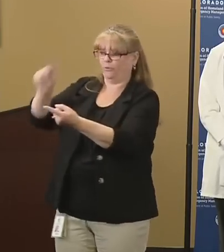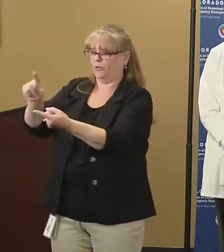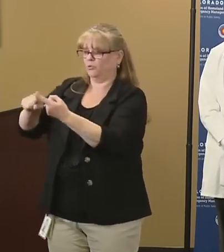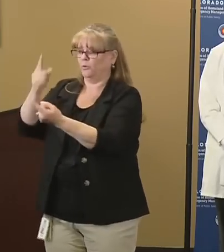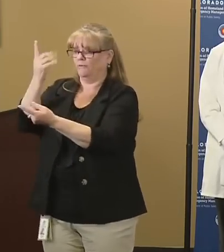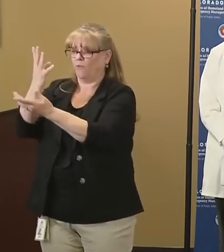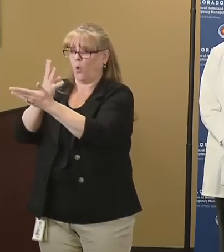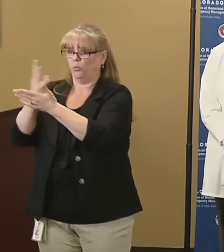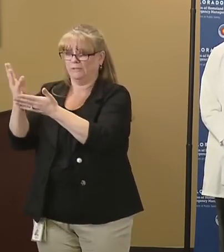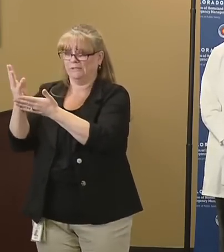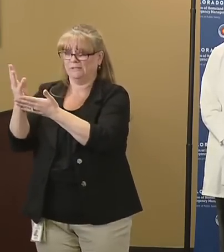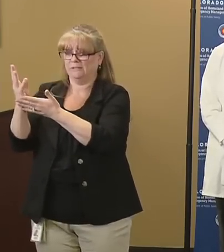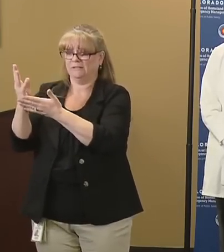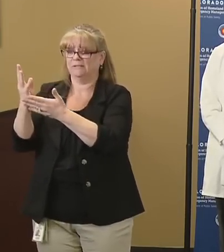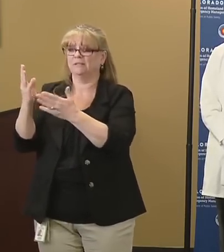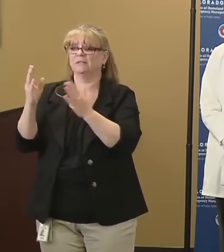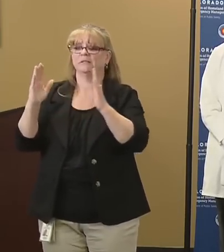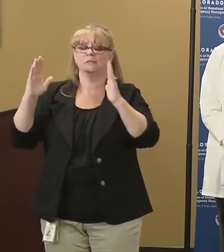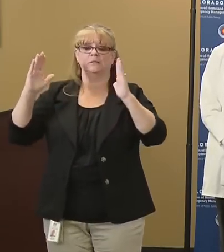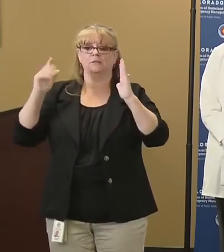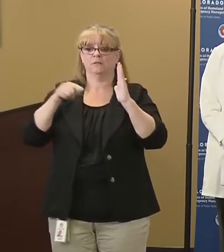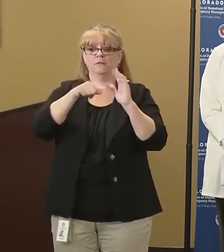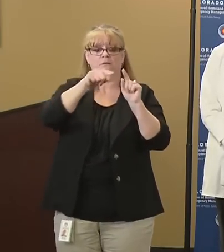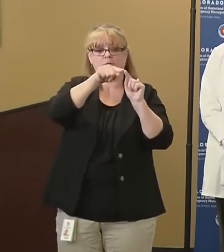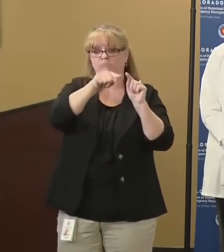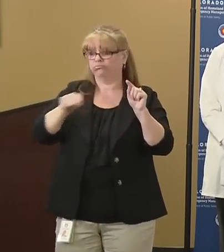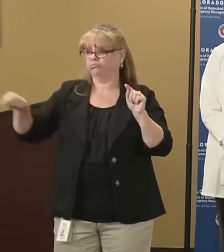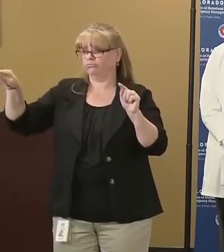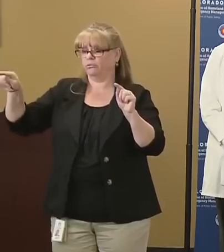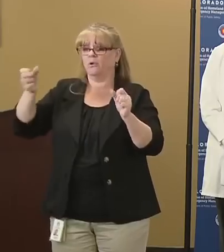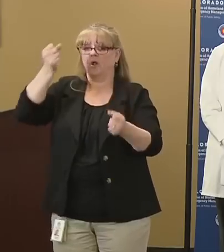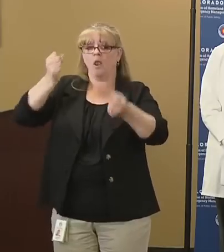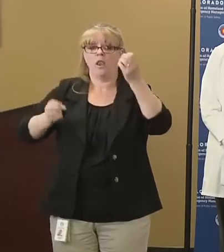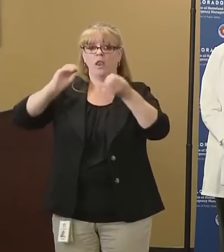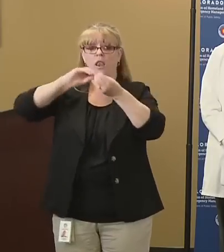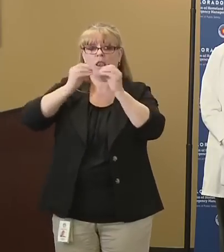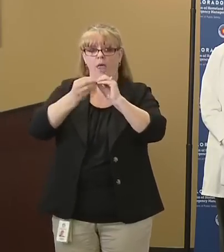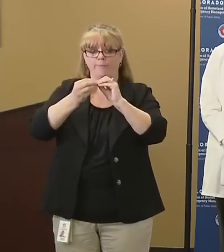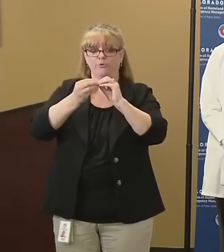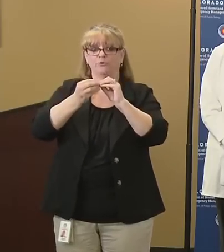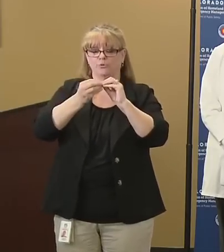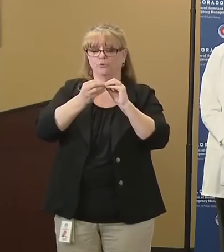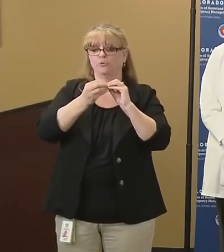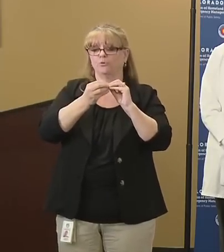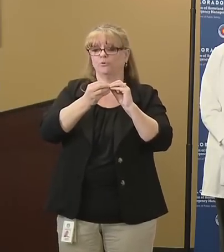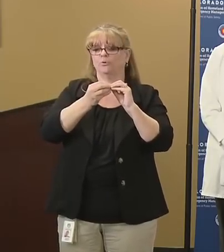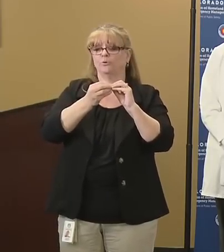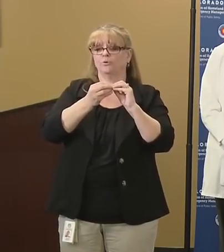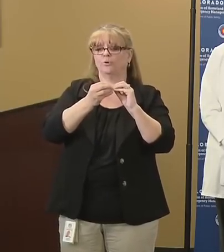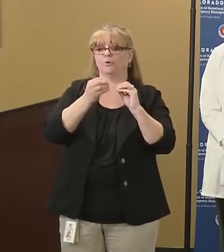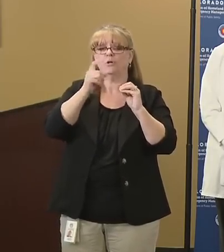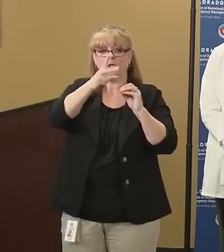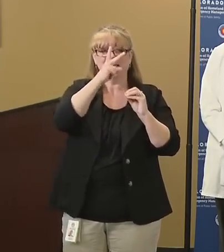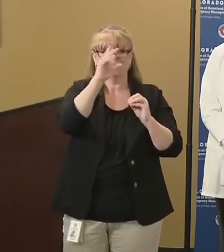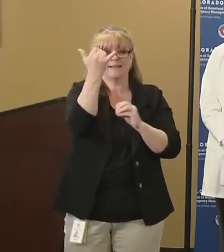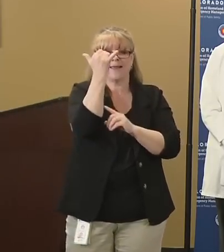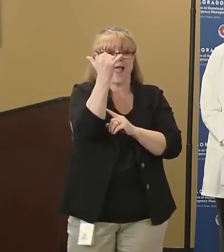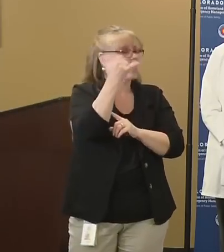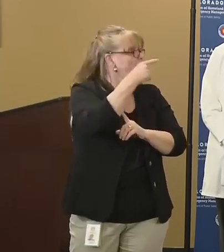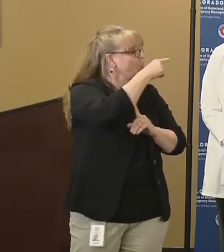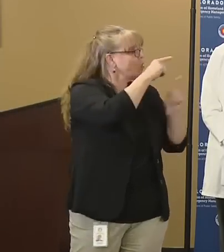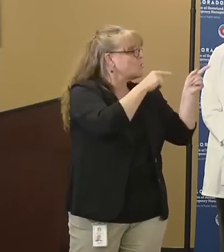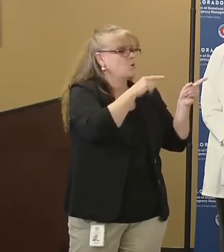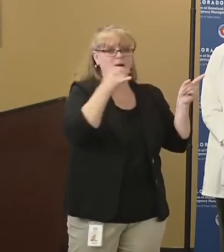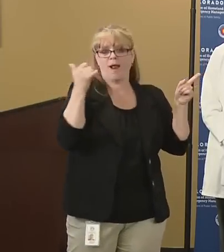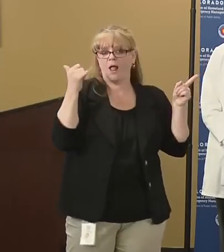daily total car volume in yellow and a trend line for the percent changes from 4 weeks ago in blue. It shows that car volume here, just as before, is just a